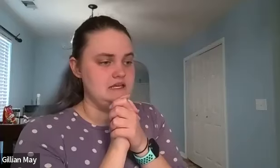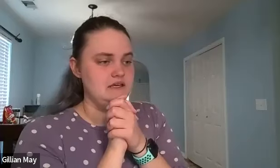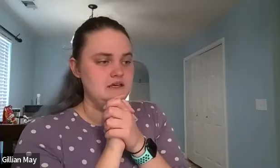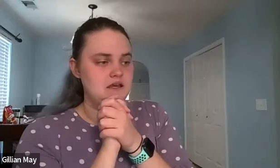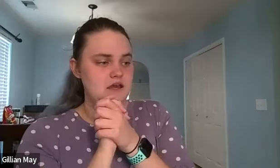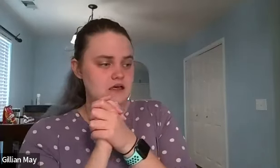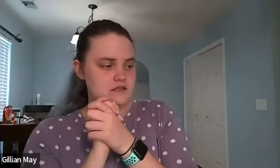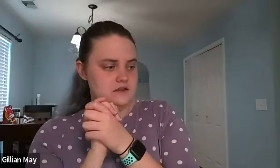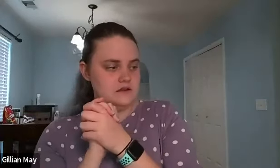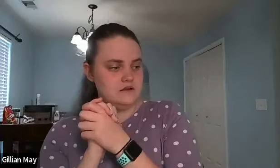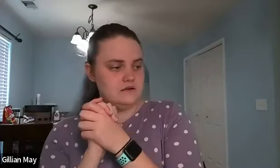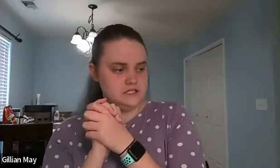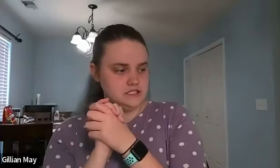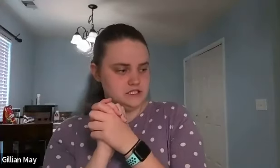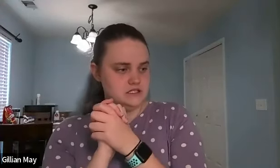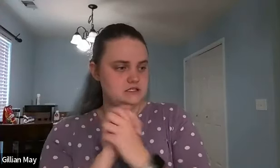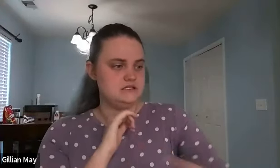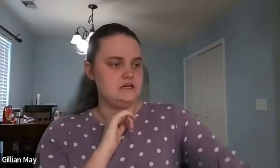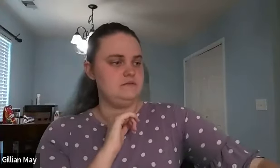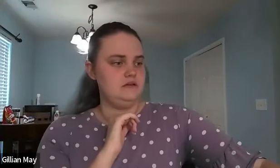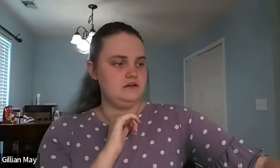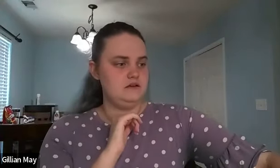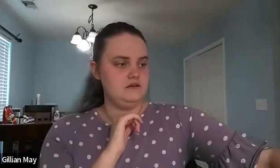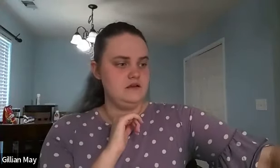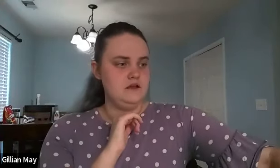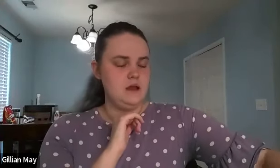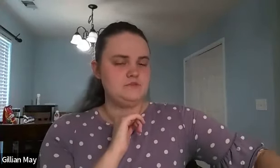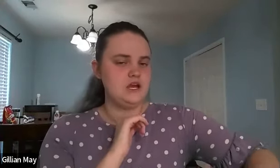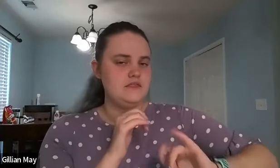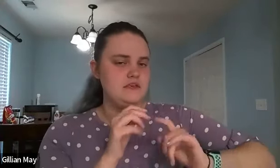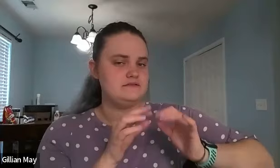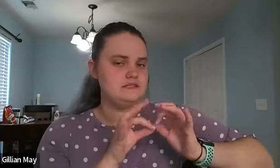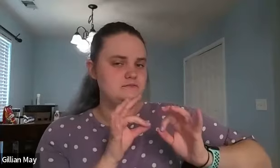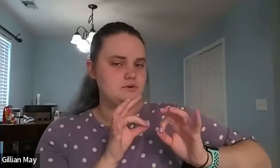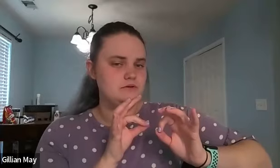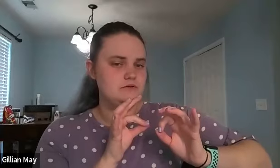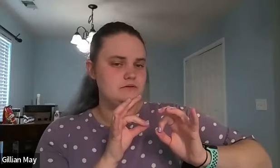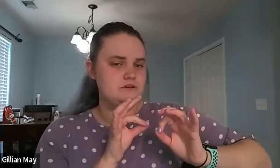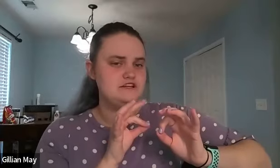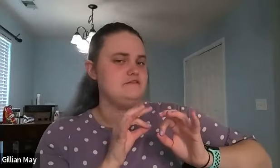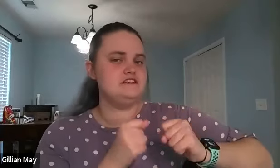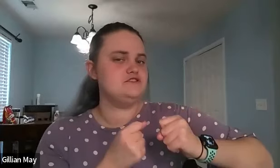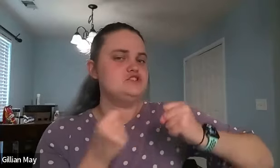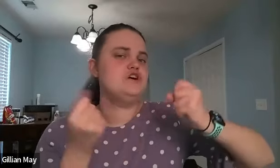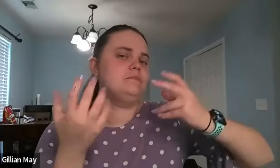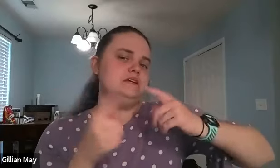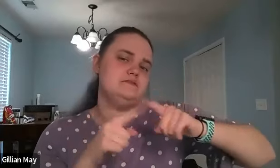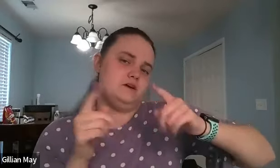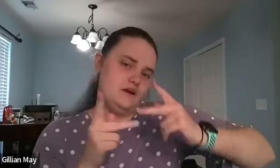Any other questions? That would be good. I'm trying to think of simple, because obviously there's so many different